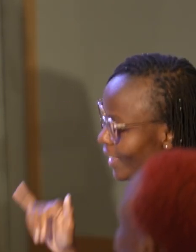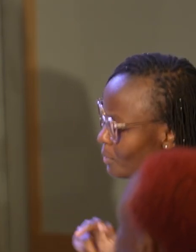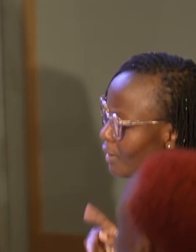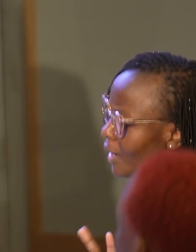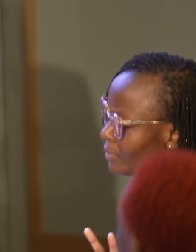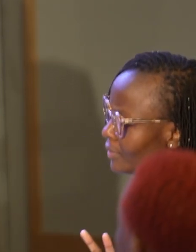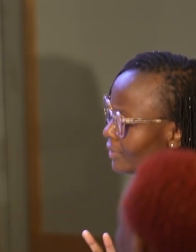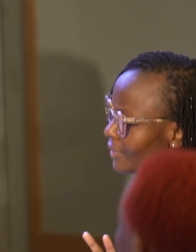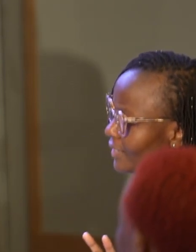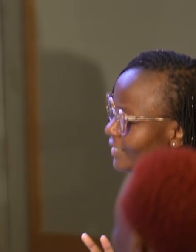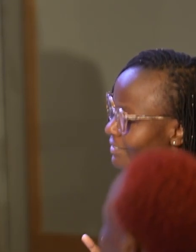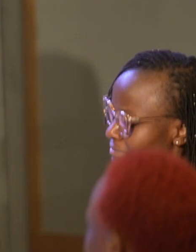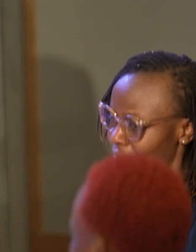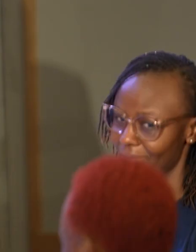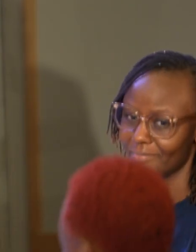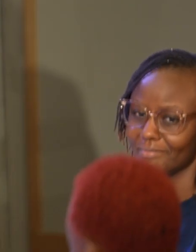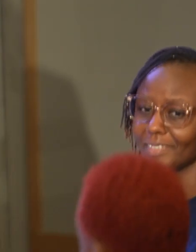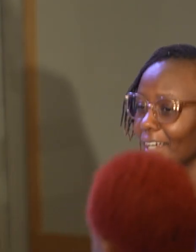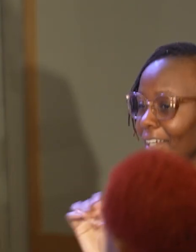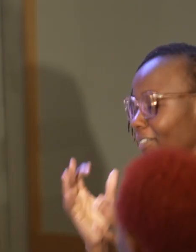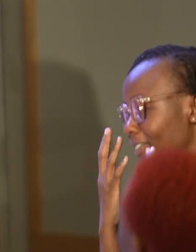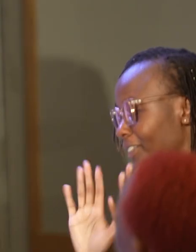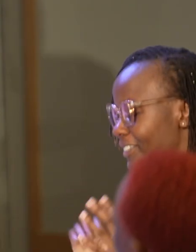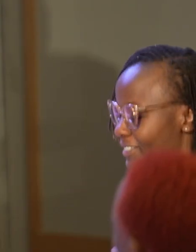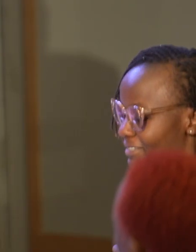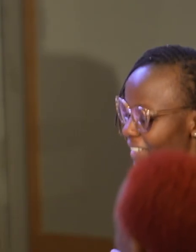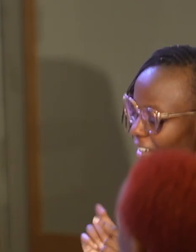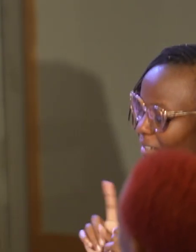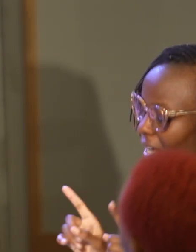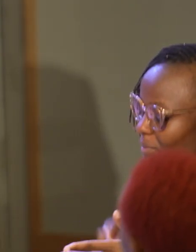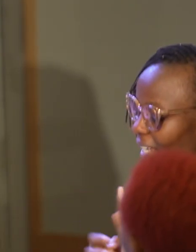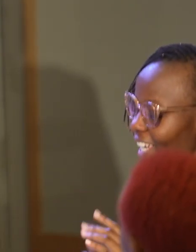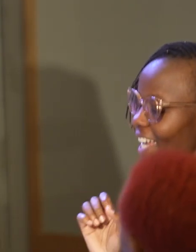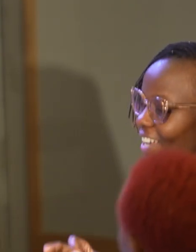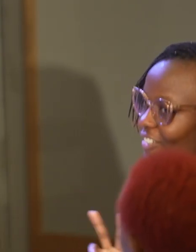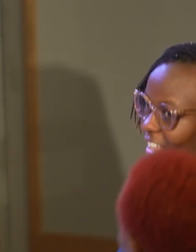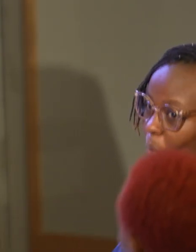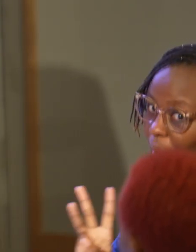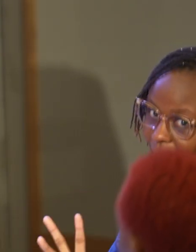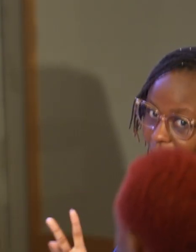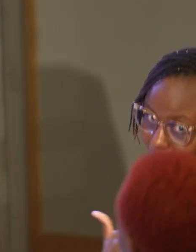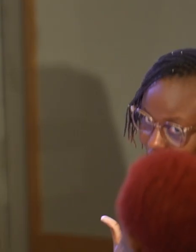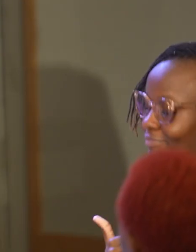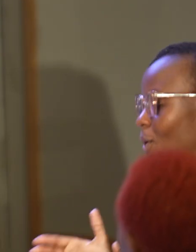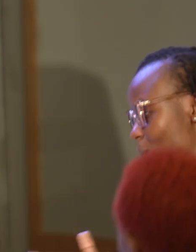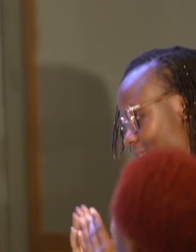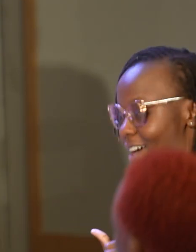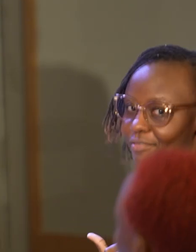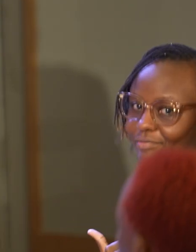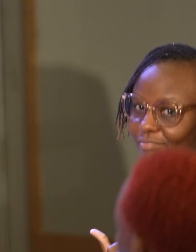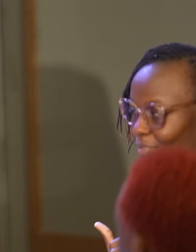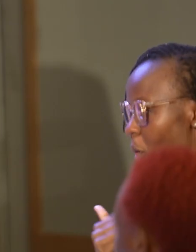speak Swahili. So if you don't, but it still means the same, that where there's a will, there is a way. And